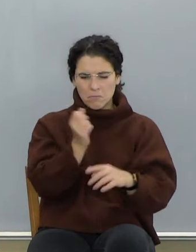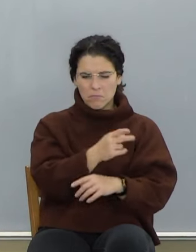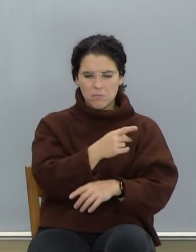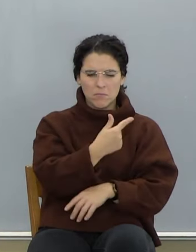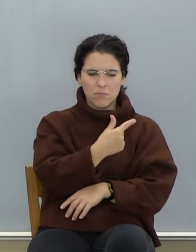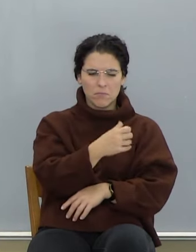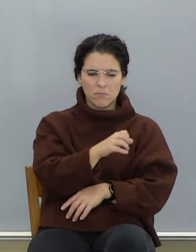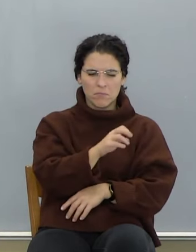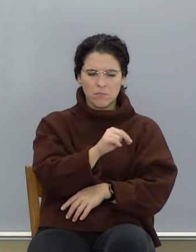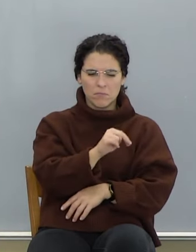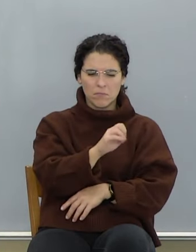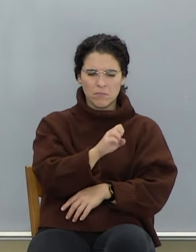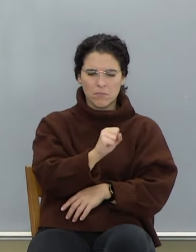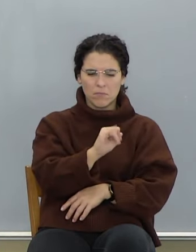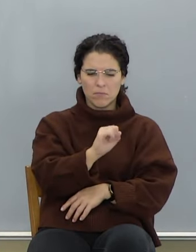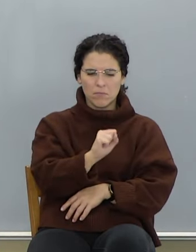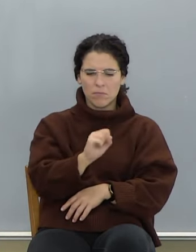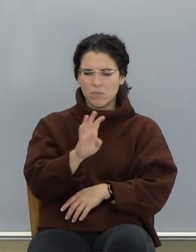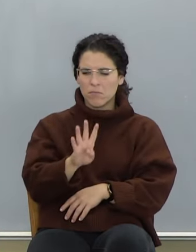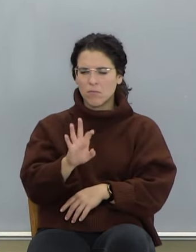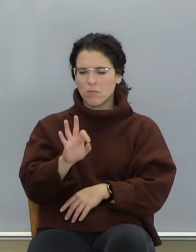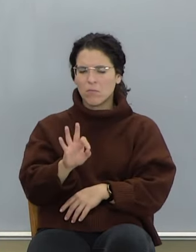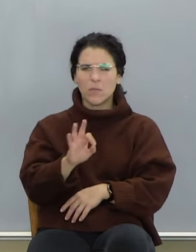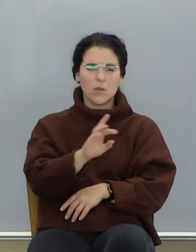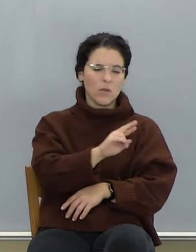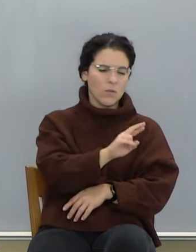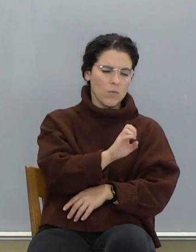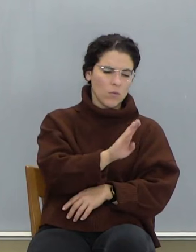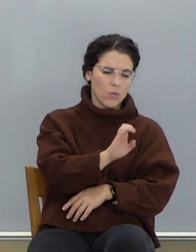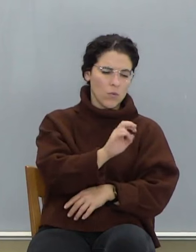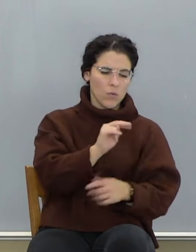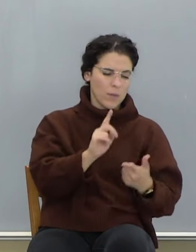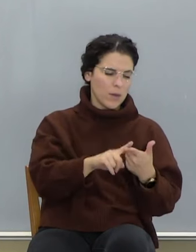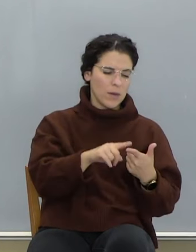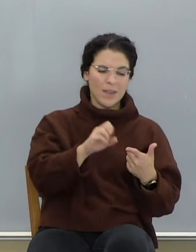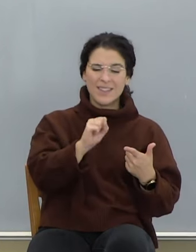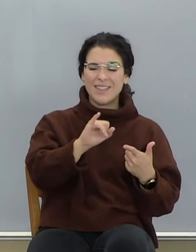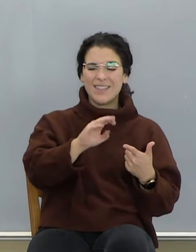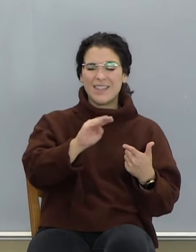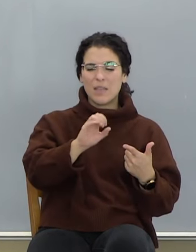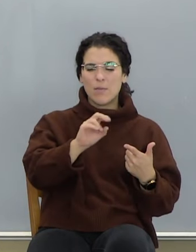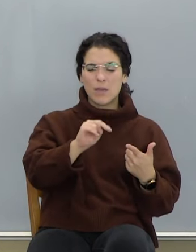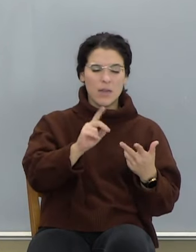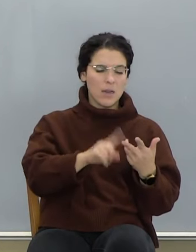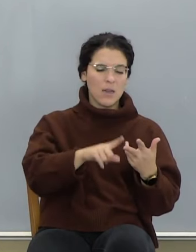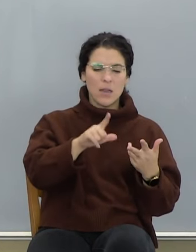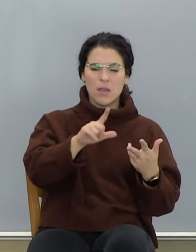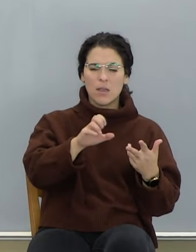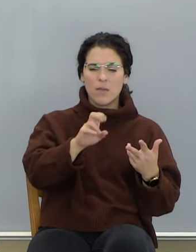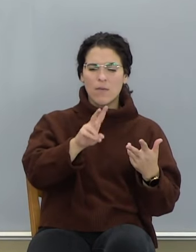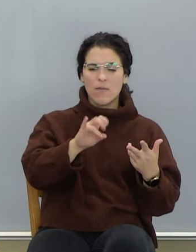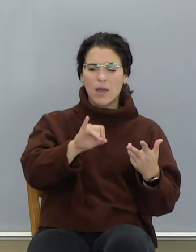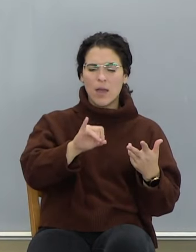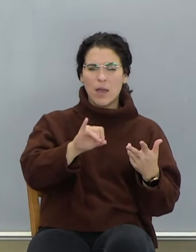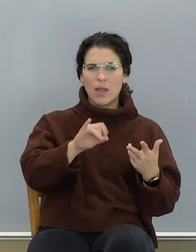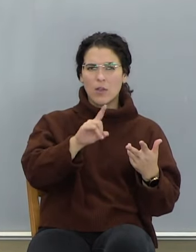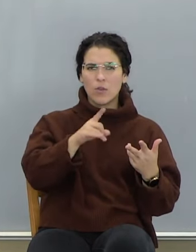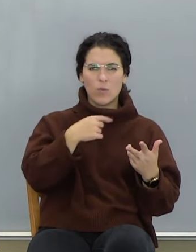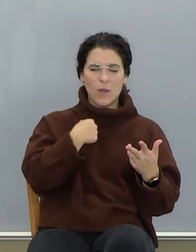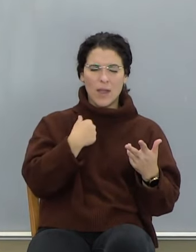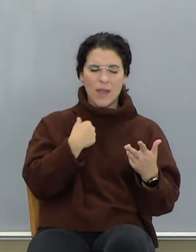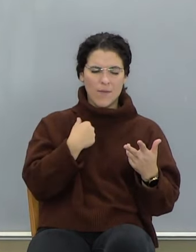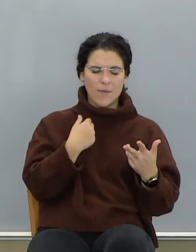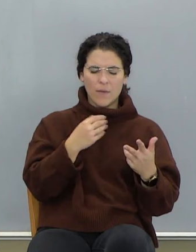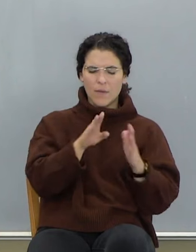Genesis chapter 49. In Reuben, in Simeon, and in Levi, we have